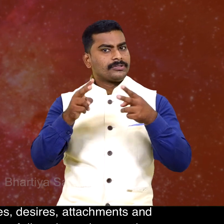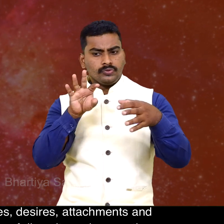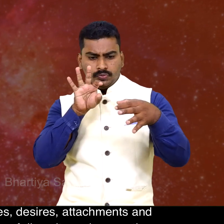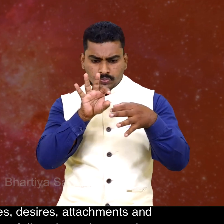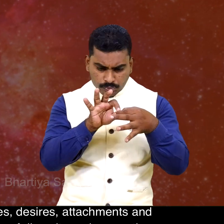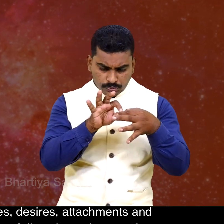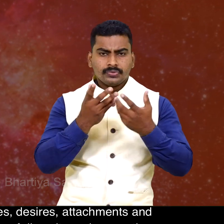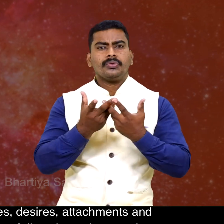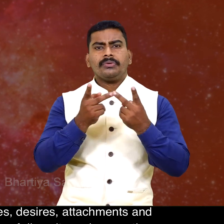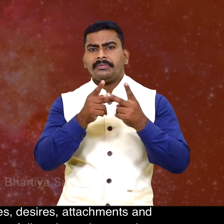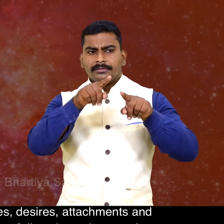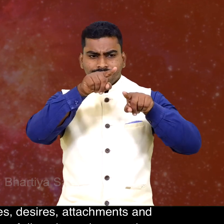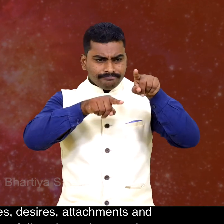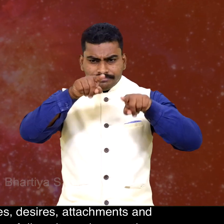of diversity and separation.